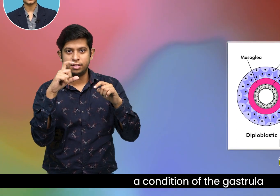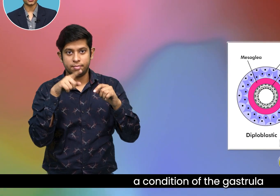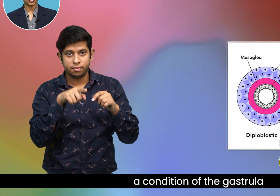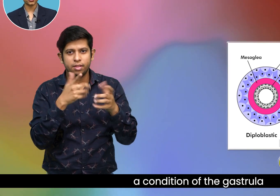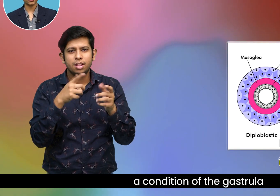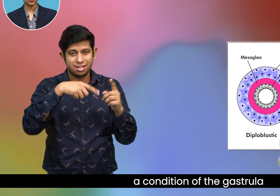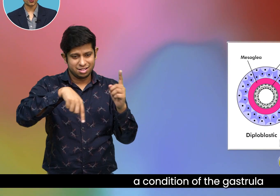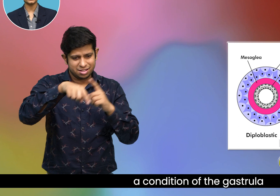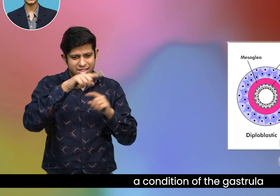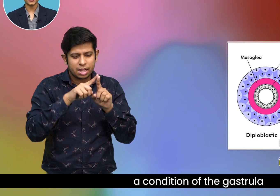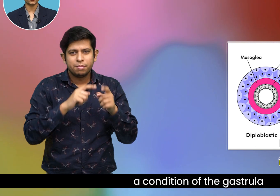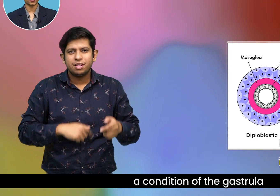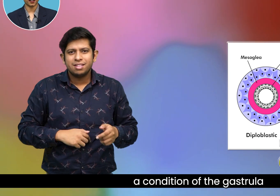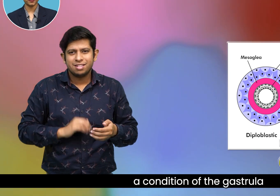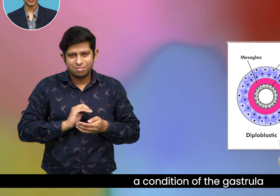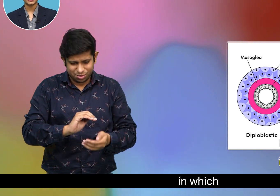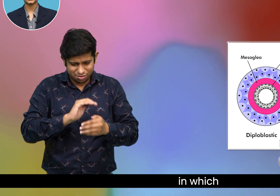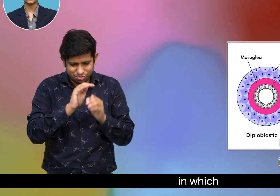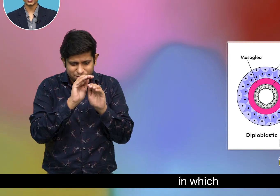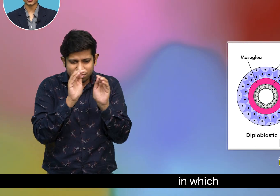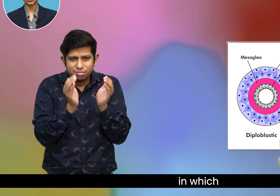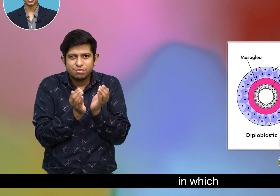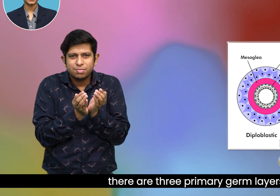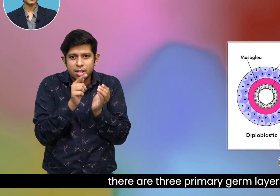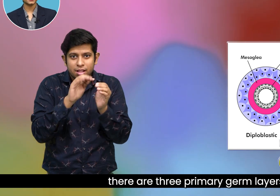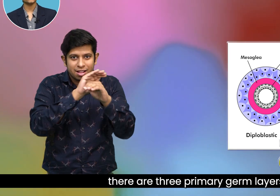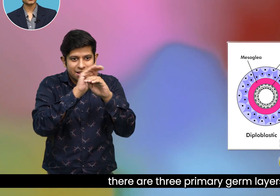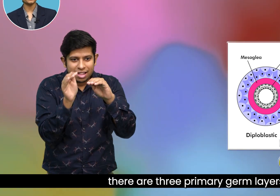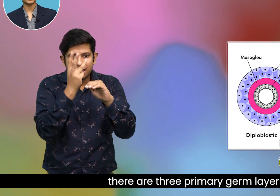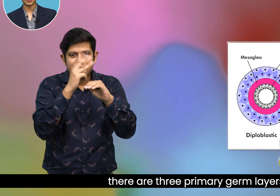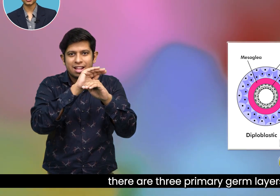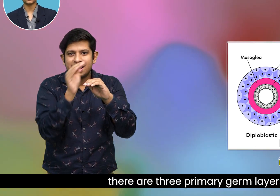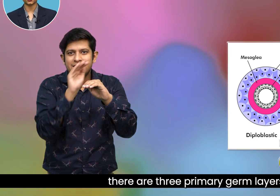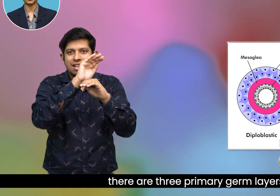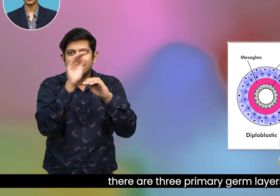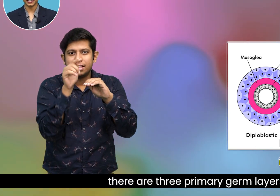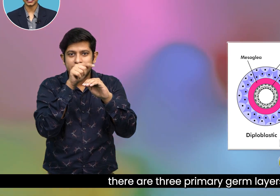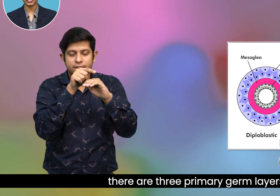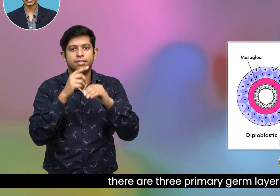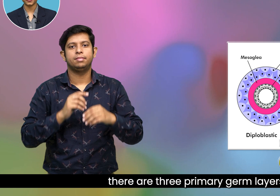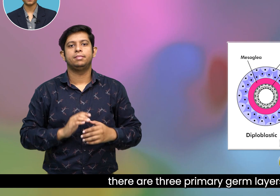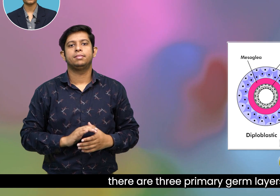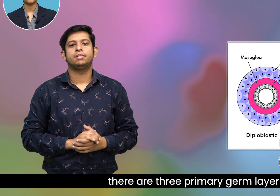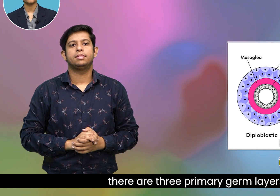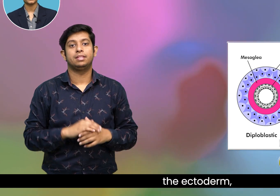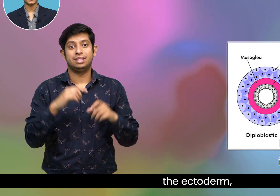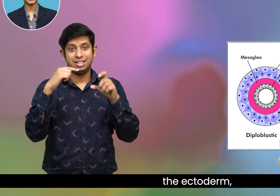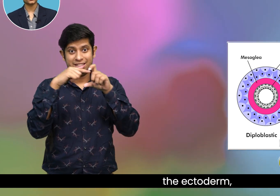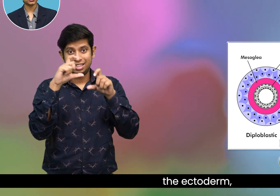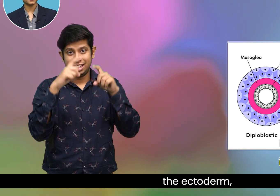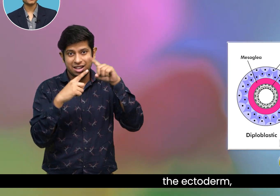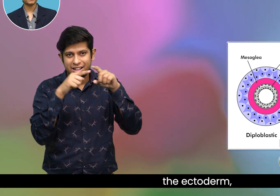a condition of the gastrula in which there are 3 primary germ layers: